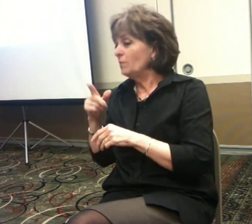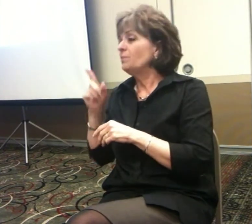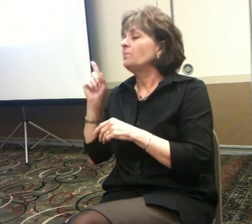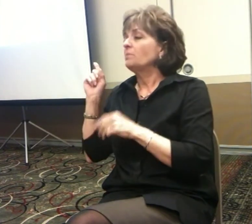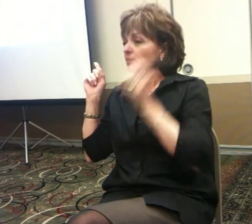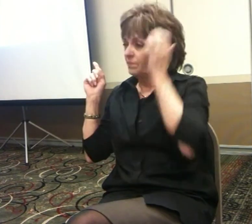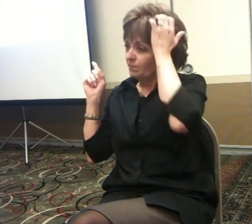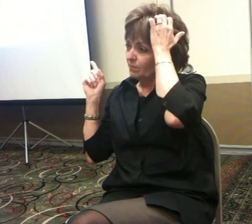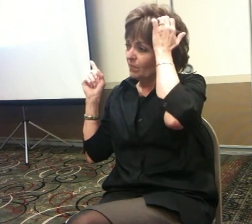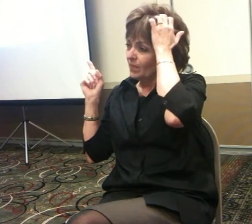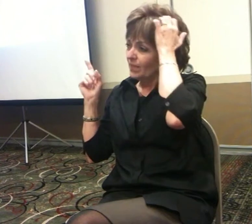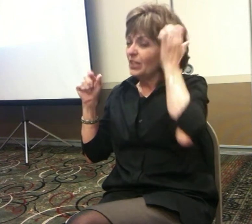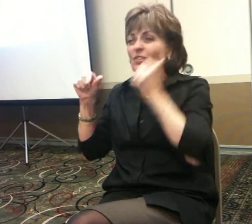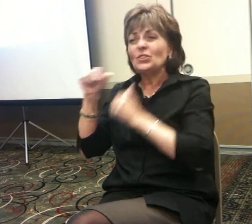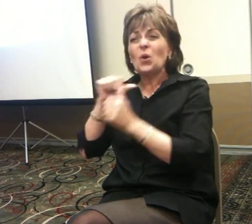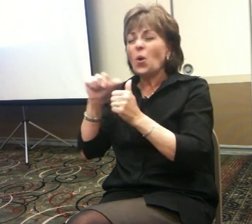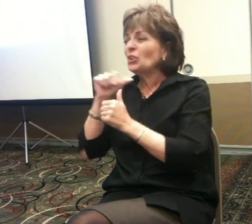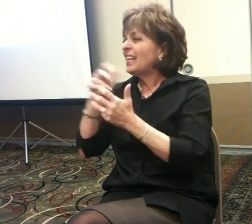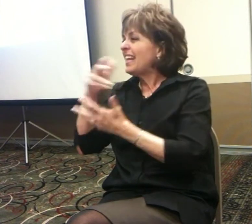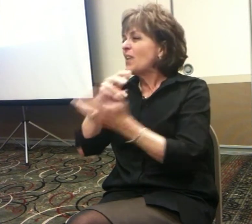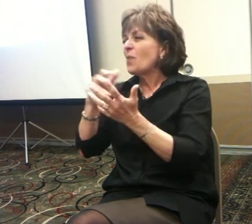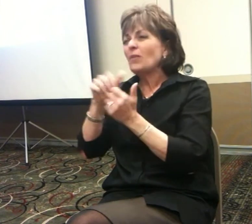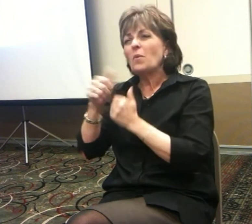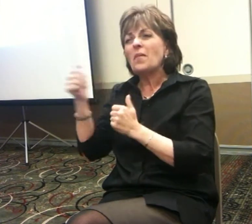Not socially interactive with other peers and everything across the day.